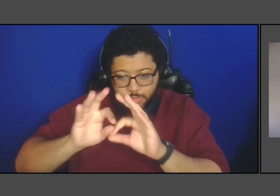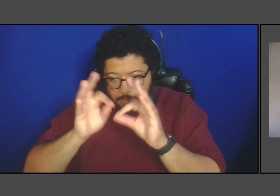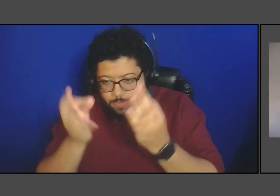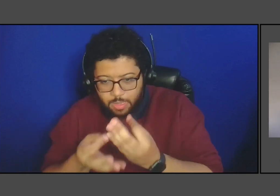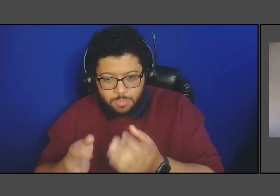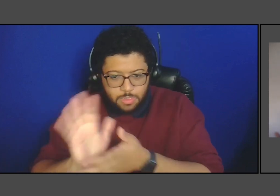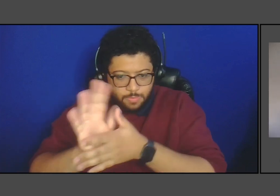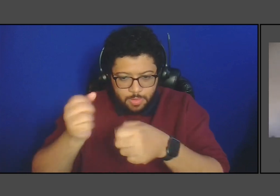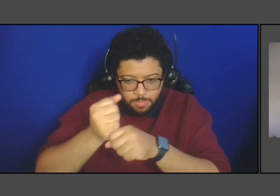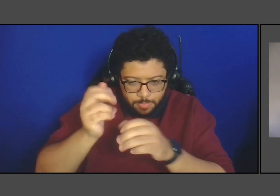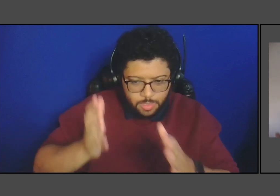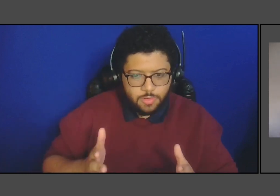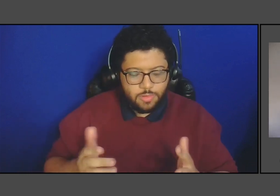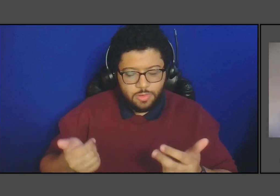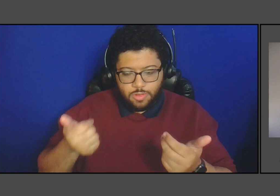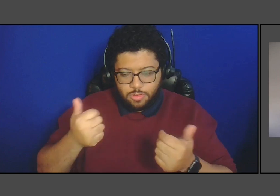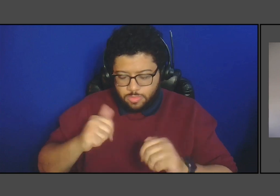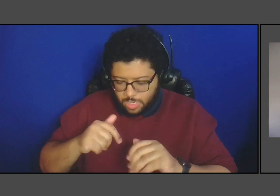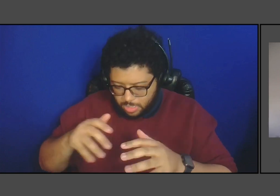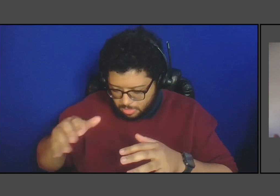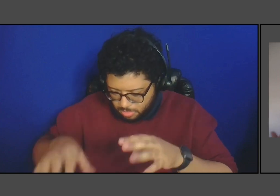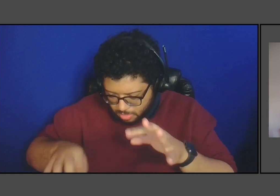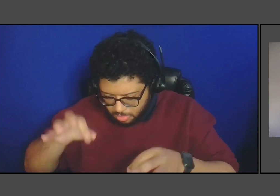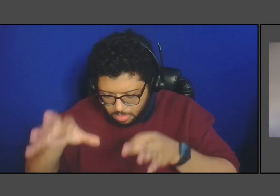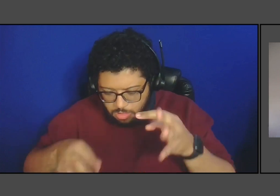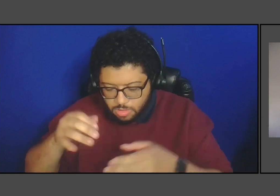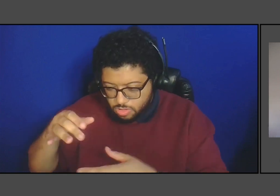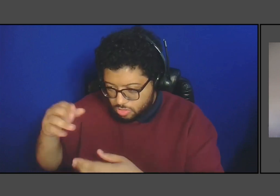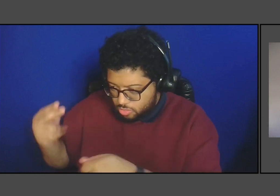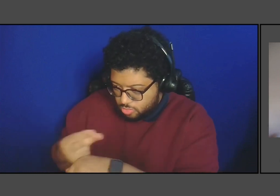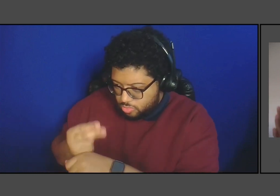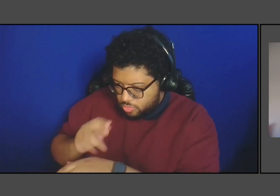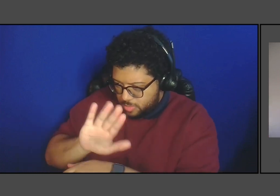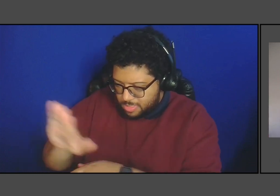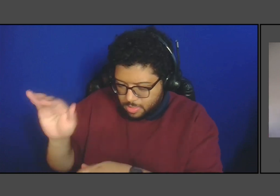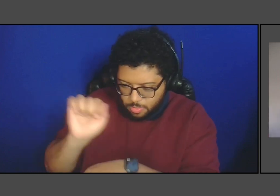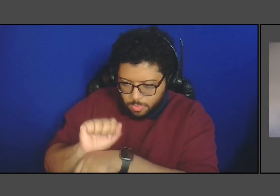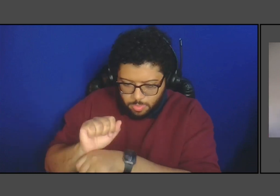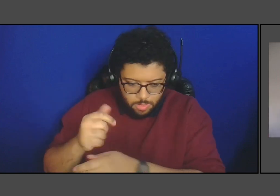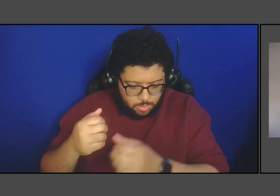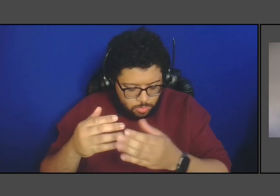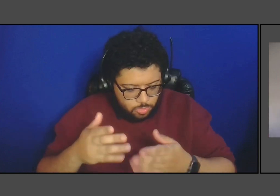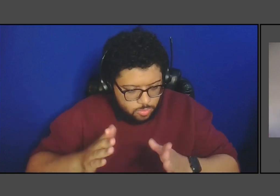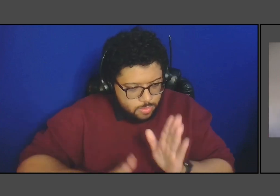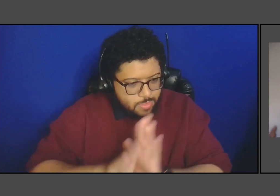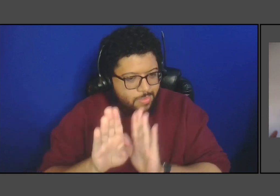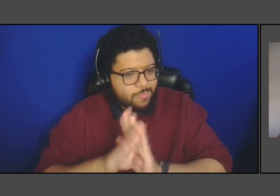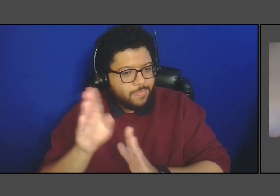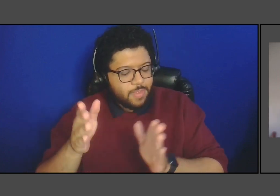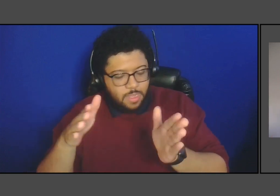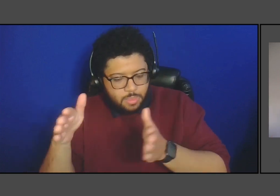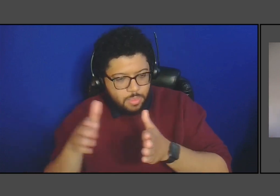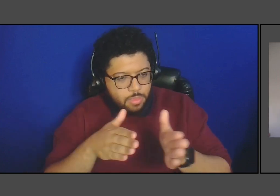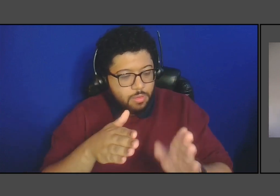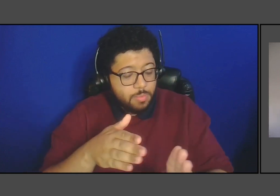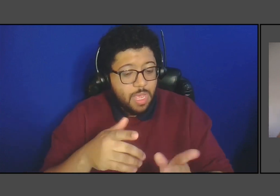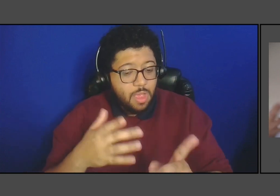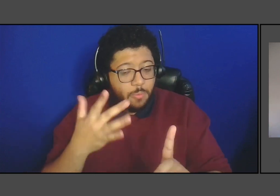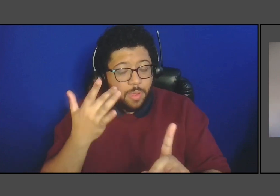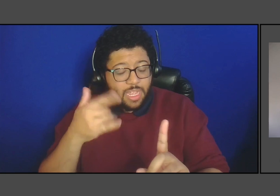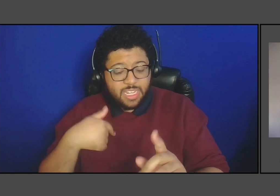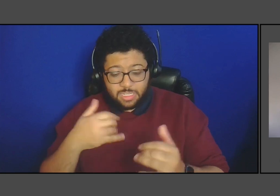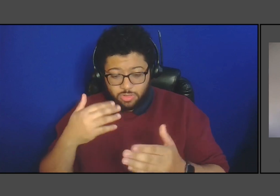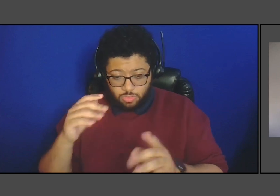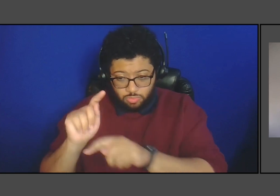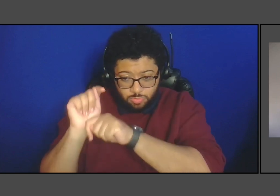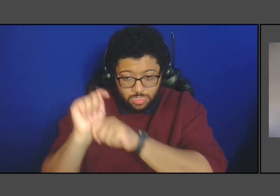to build a path that's alternate, or that bypasses the traditional paths. So when I think about my